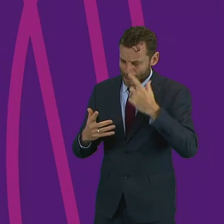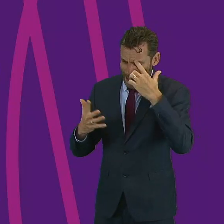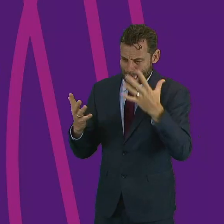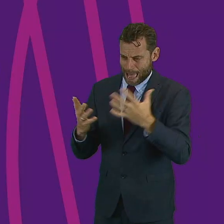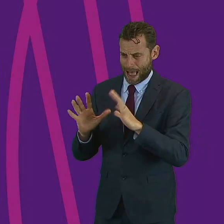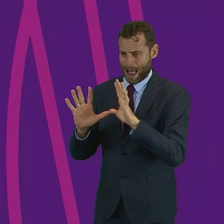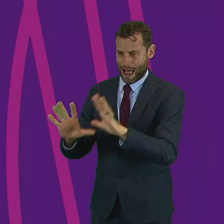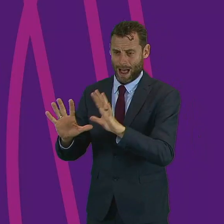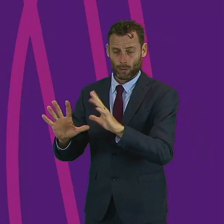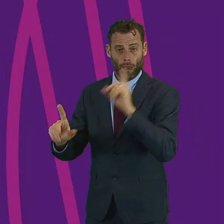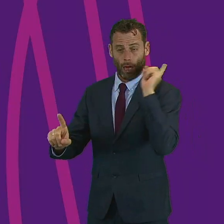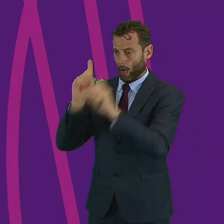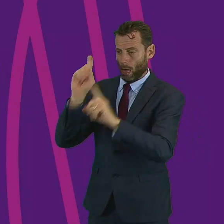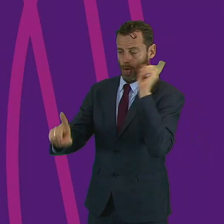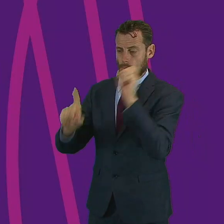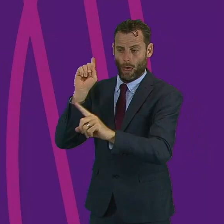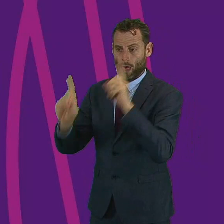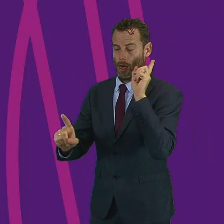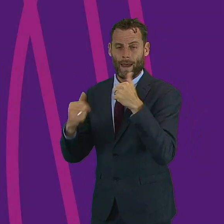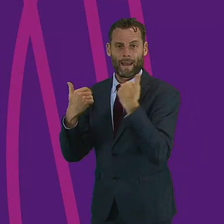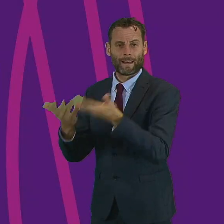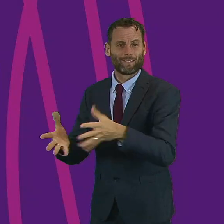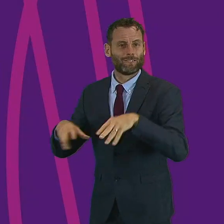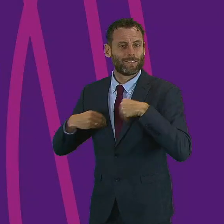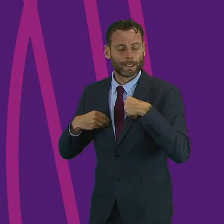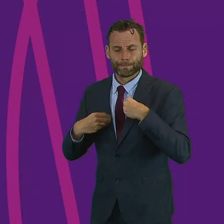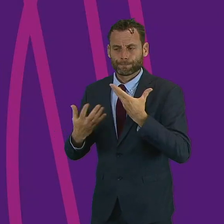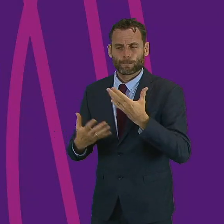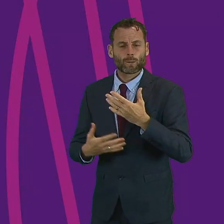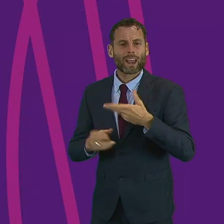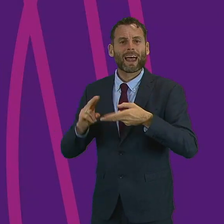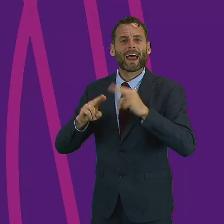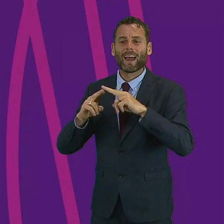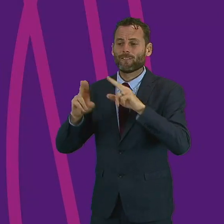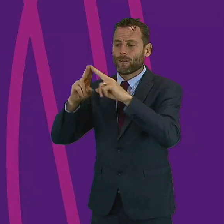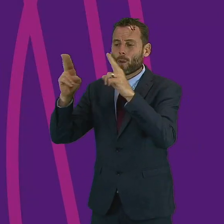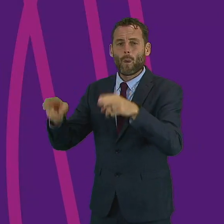absolutely legitimate concerns. We know that